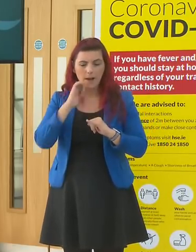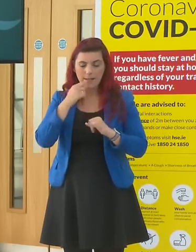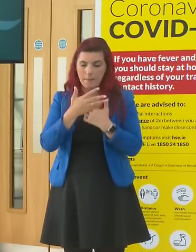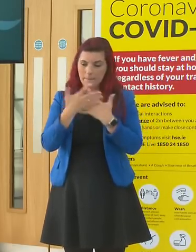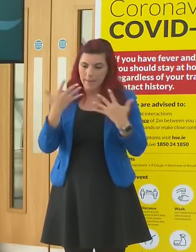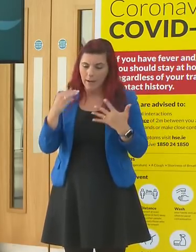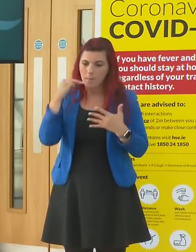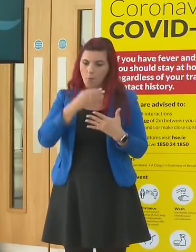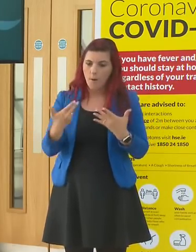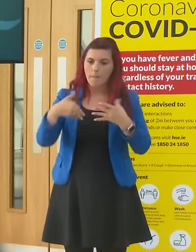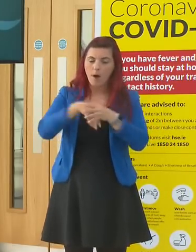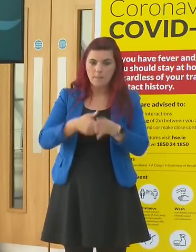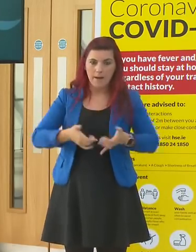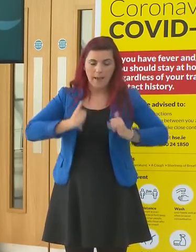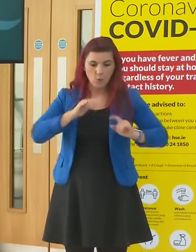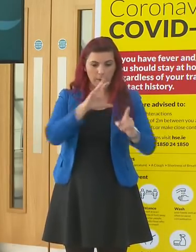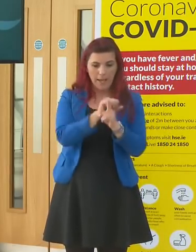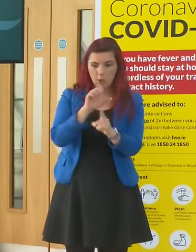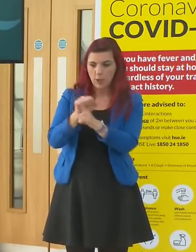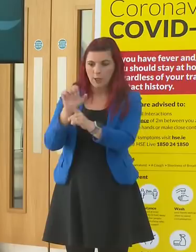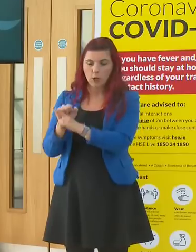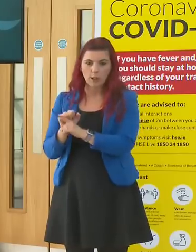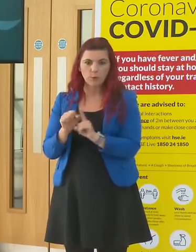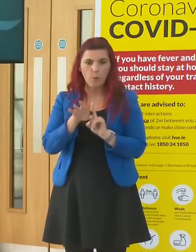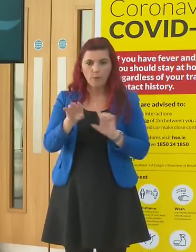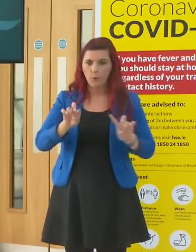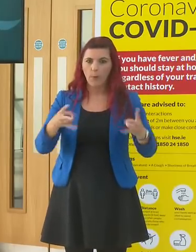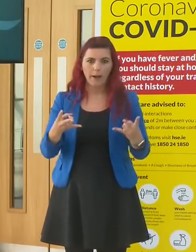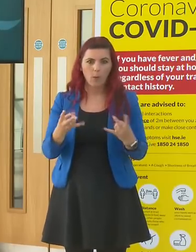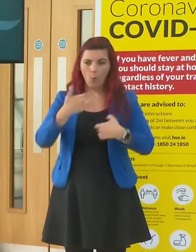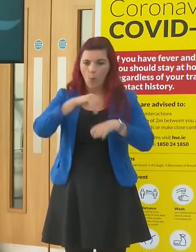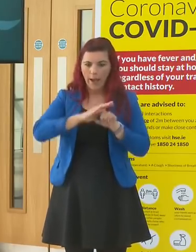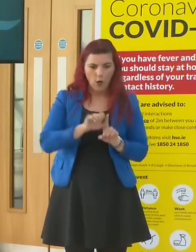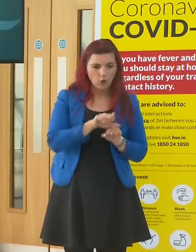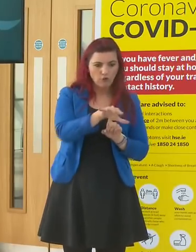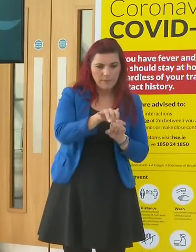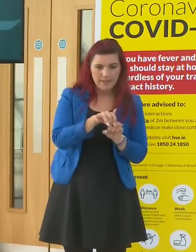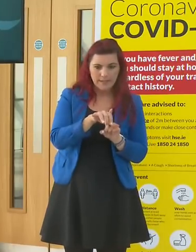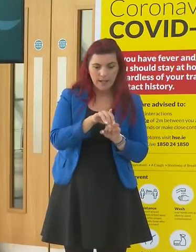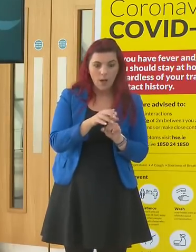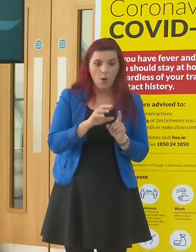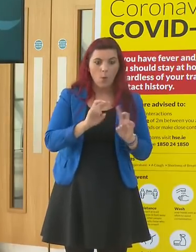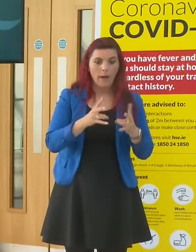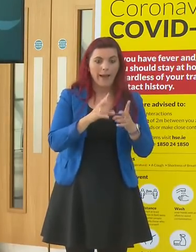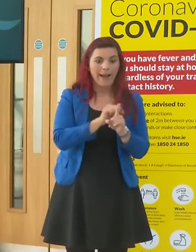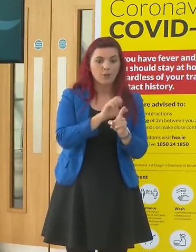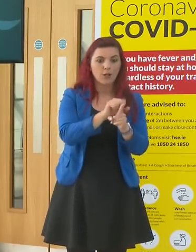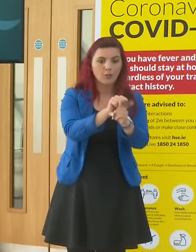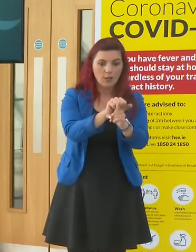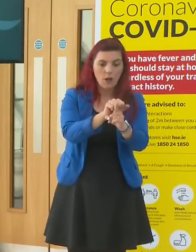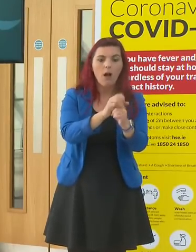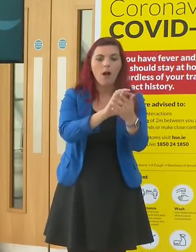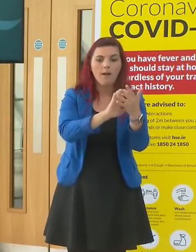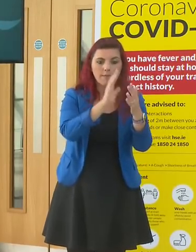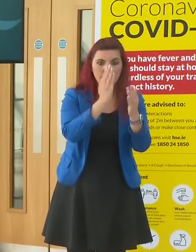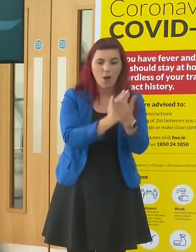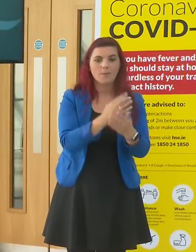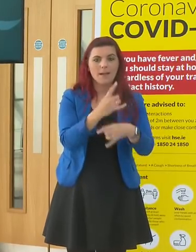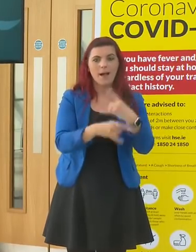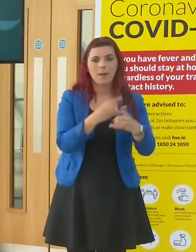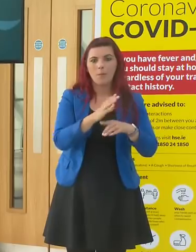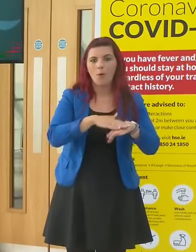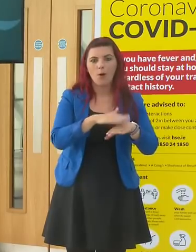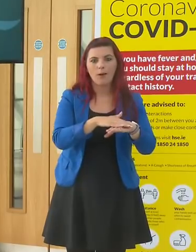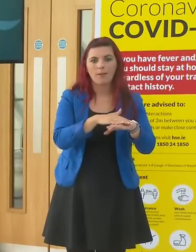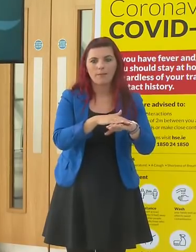tracing, to follow the disease, follow through where it transmits and eliminate it. Thirdly, we continue to work